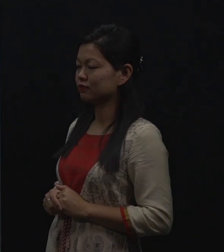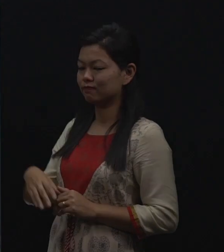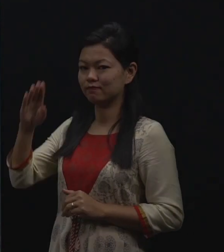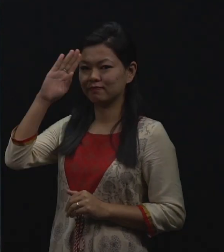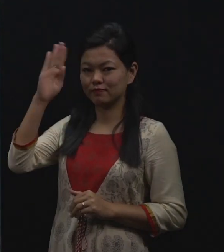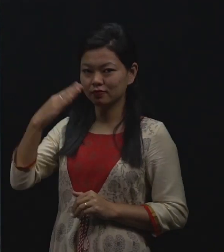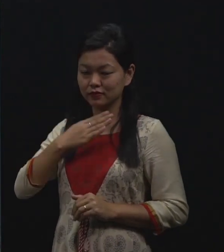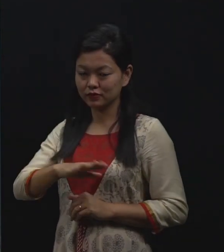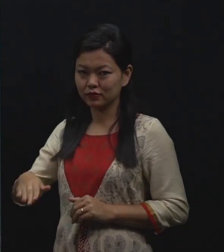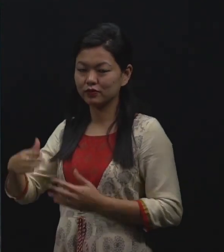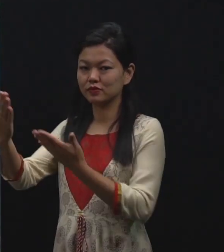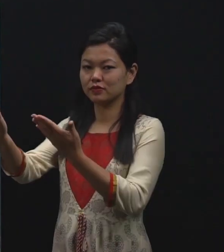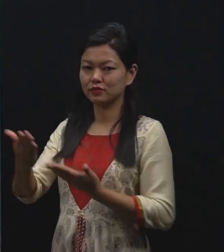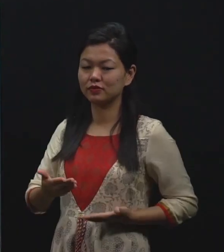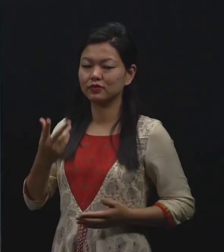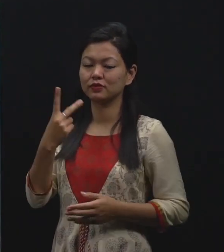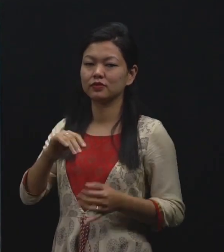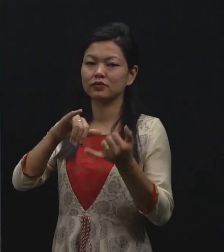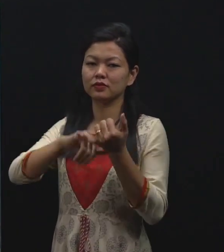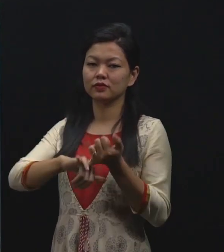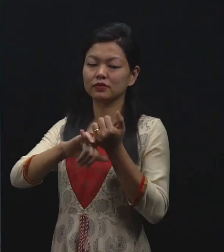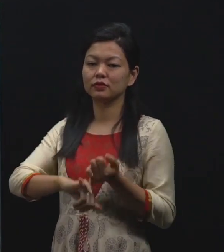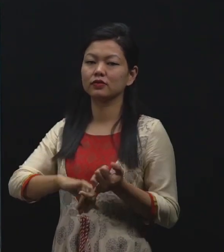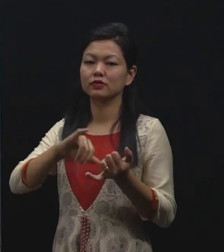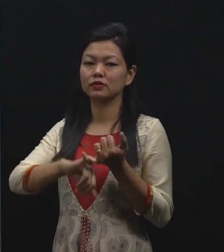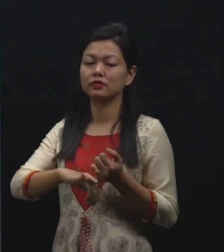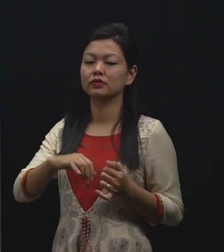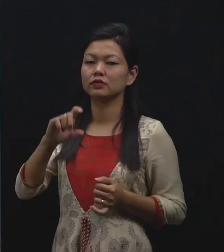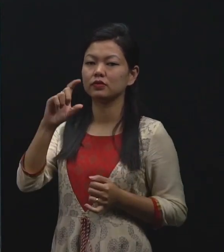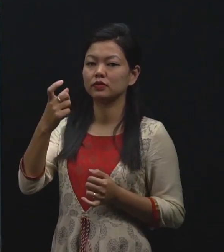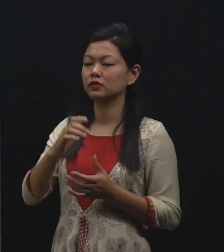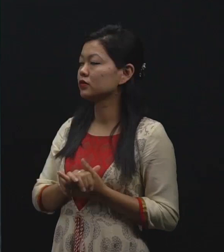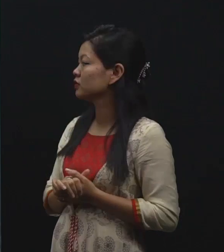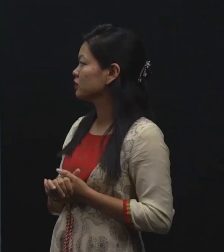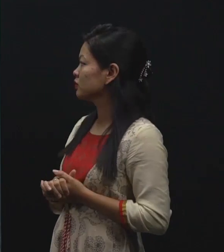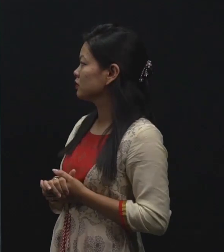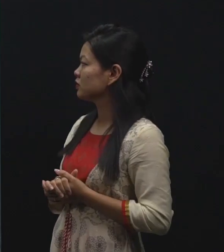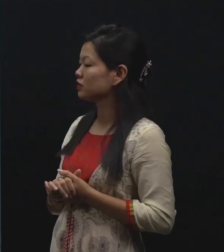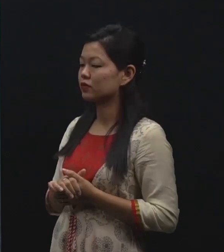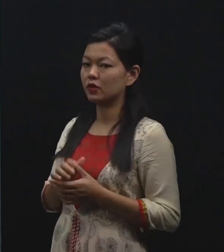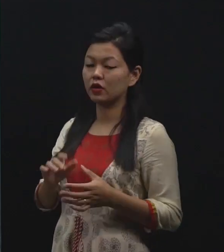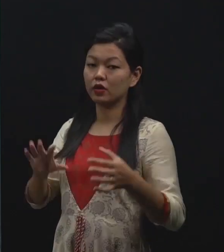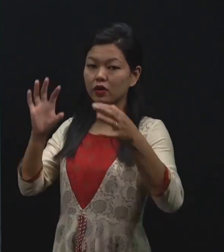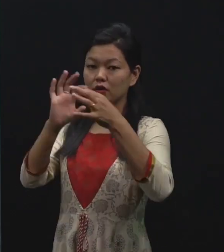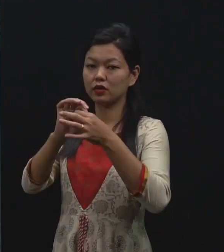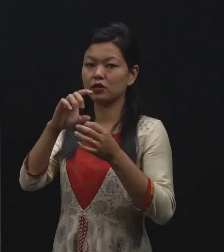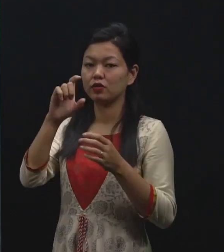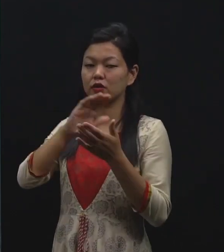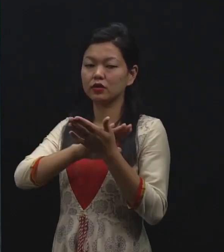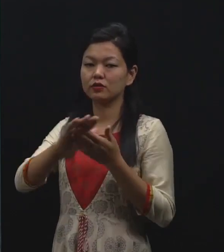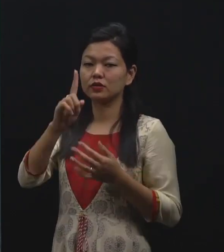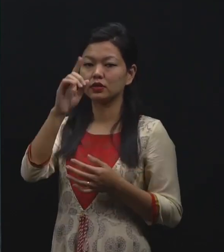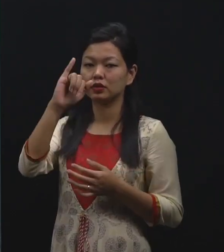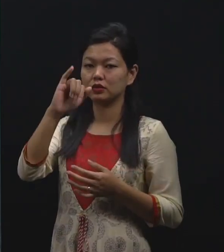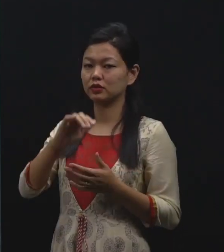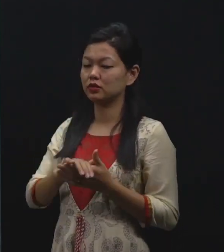Hello students, welcome to your social science class. So today also we are going to continue with chapter 16, the